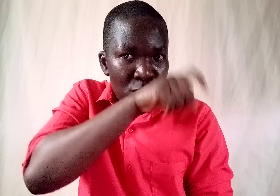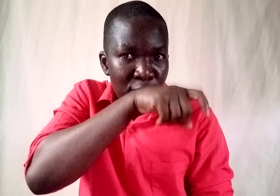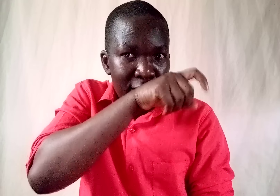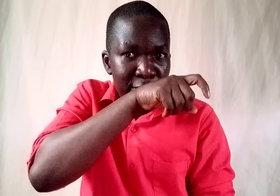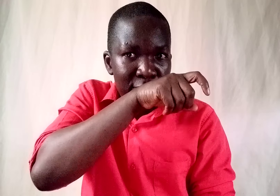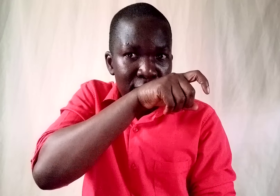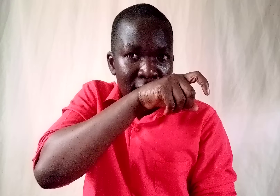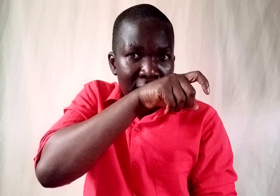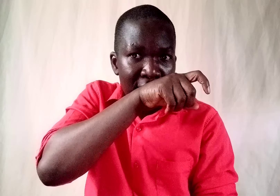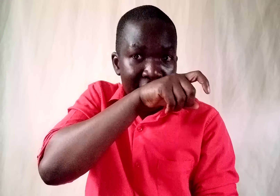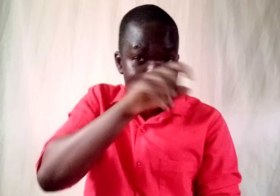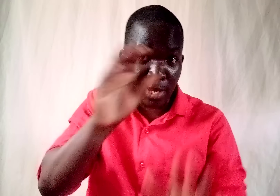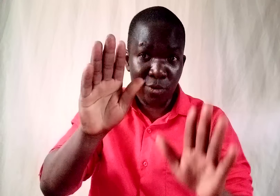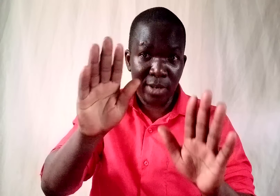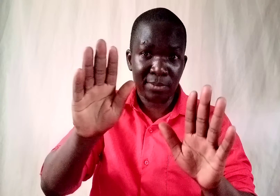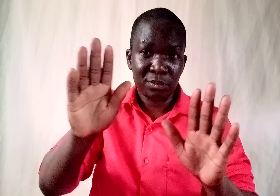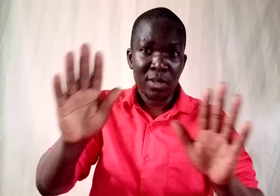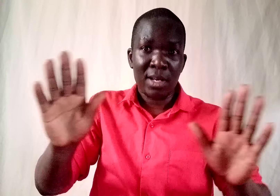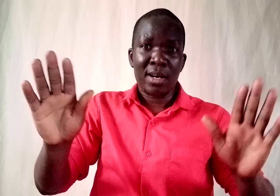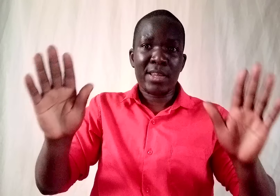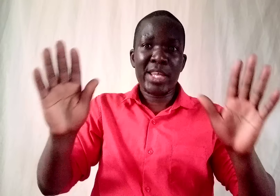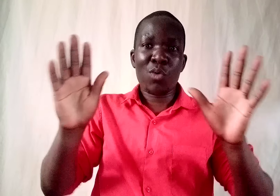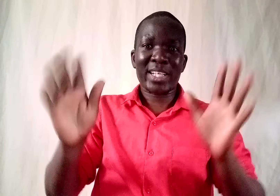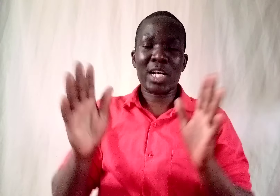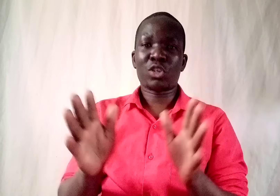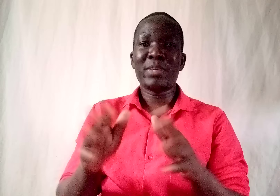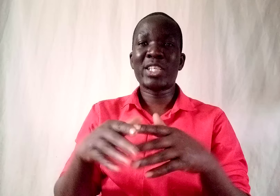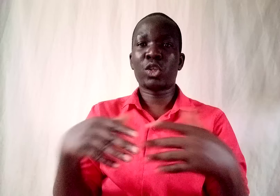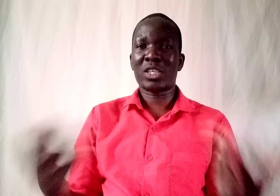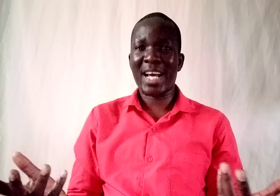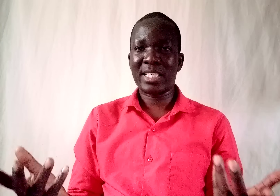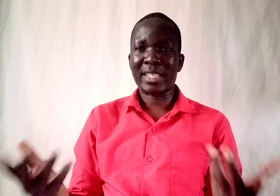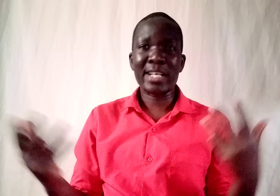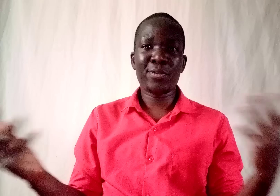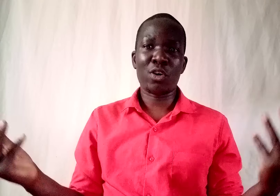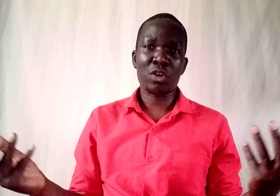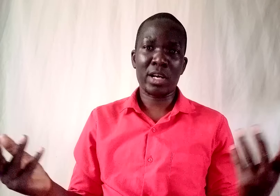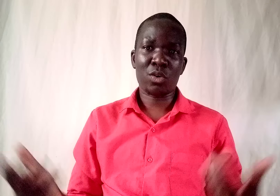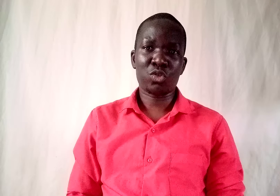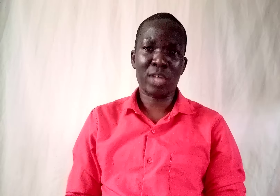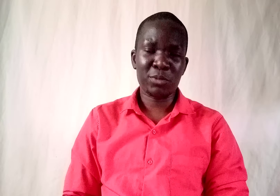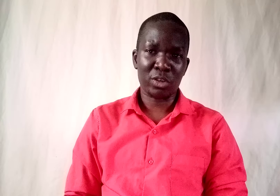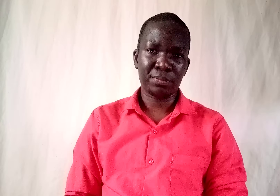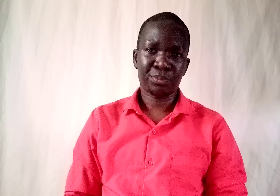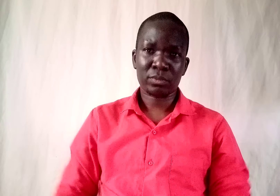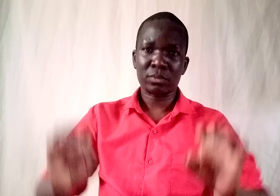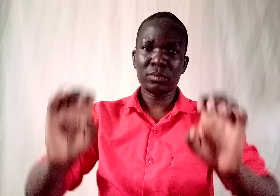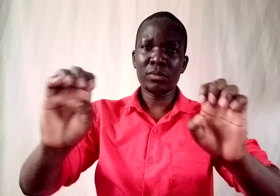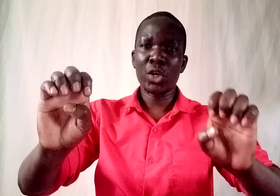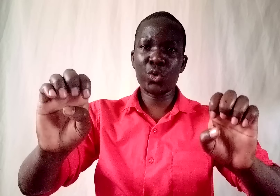Like this. That's the live one. The one that has already been slaughtered, ready for consumption, use